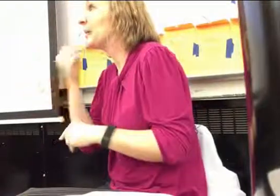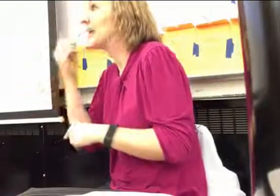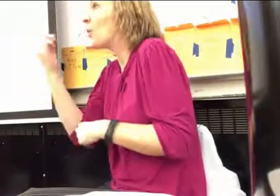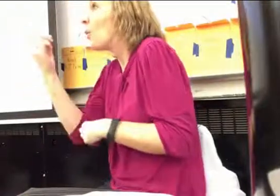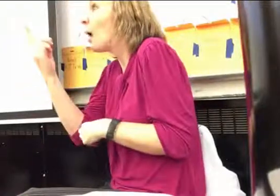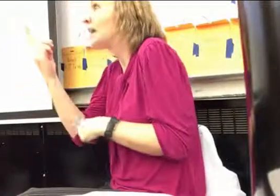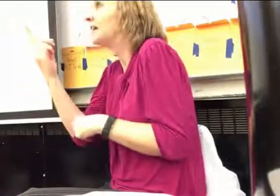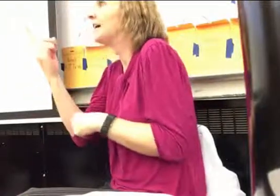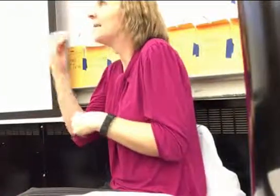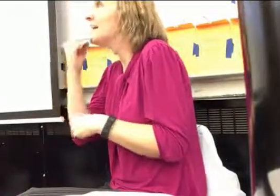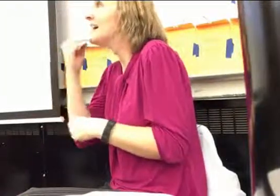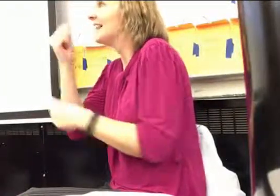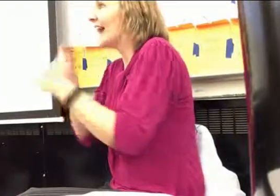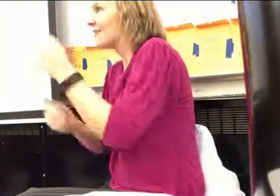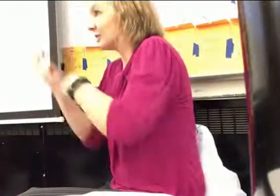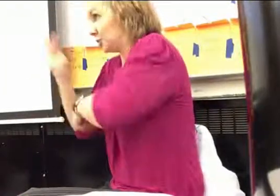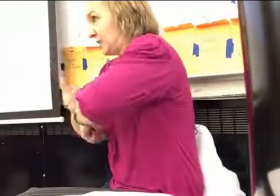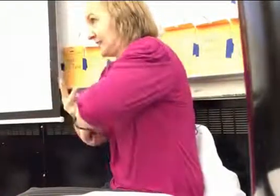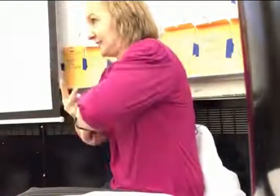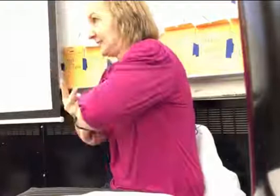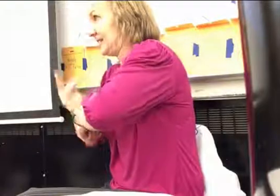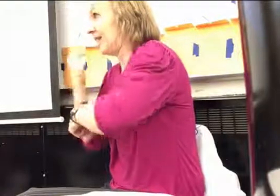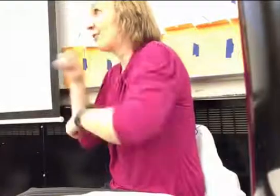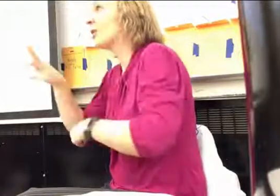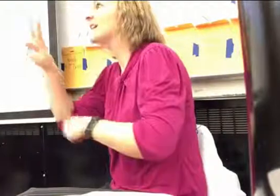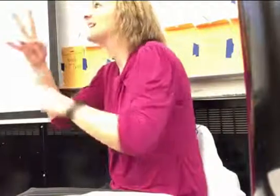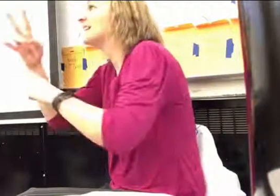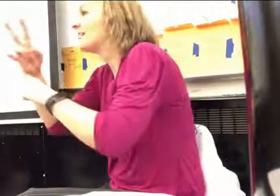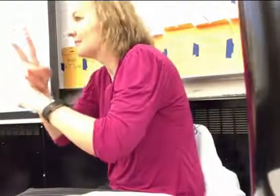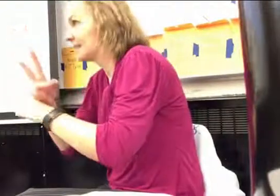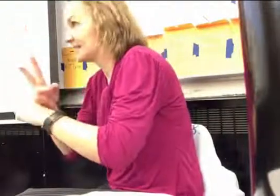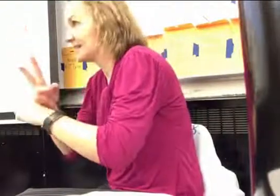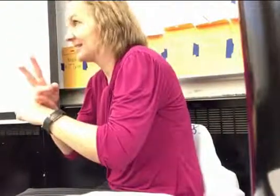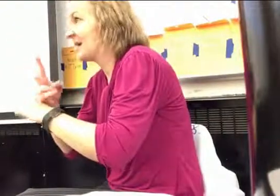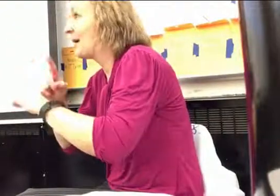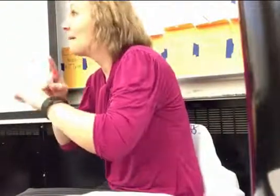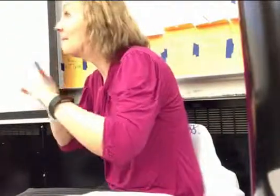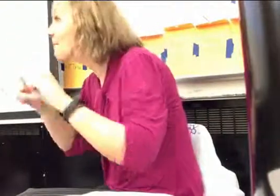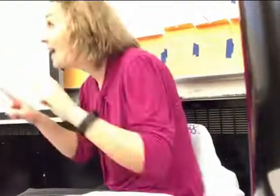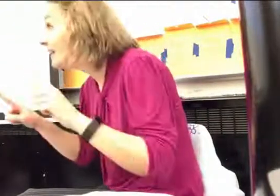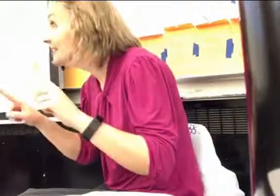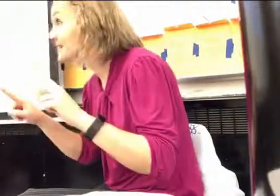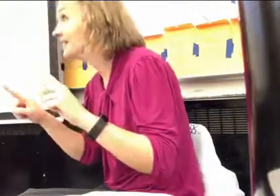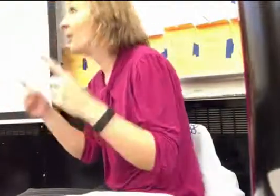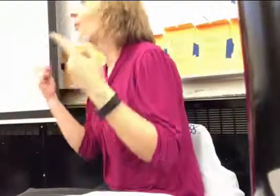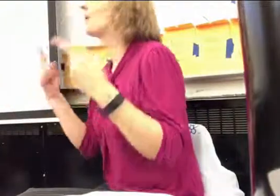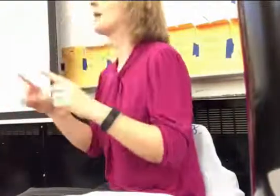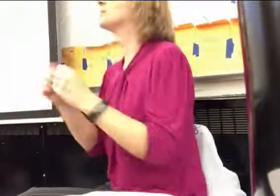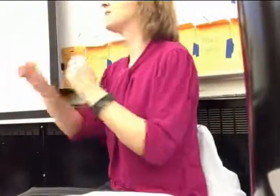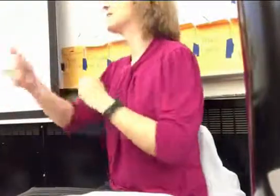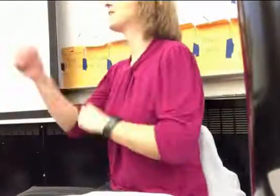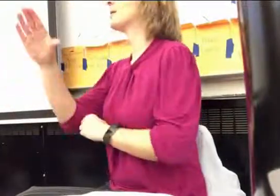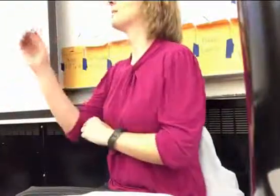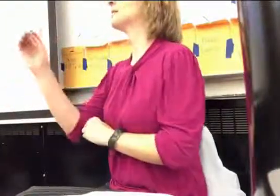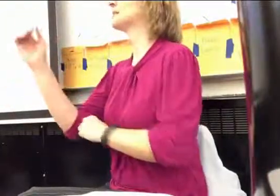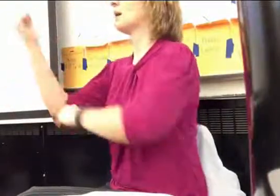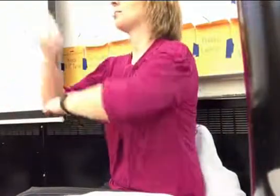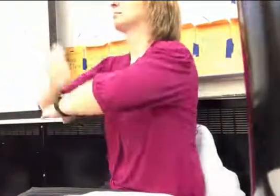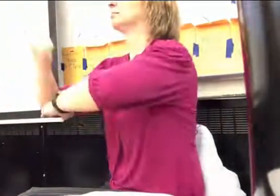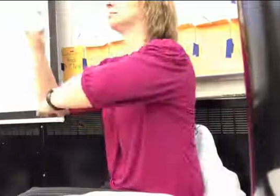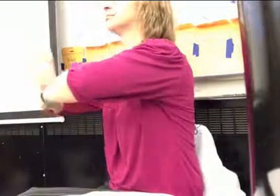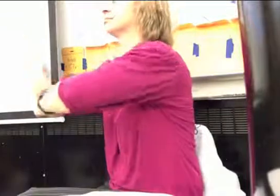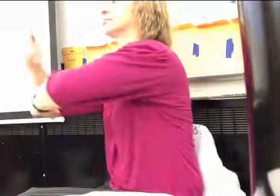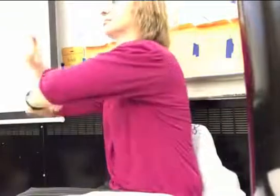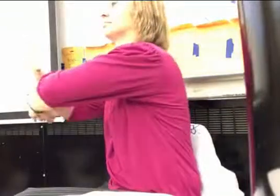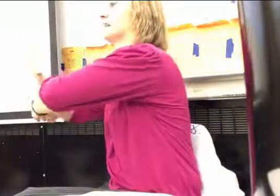meal every 2 days in order to survive for about 7 months. But what did that do to all the other companies? Made him go